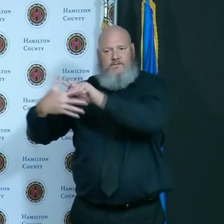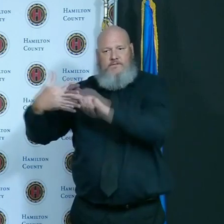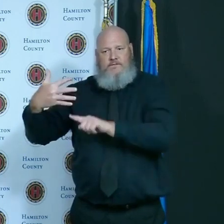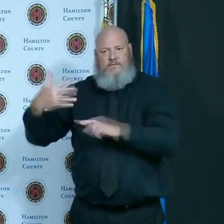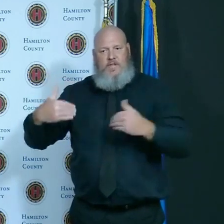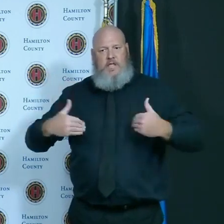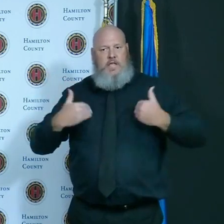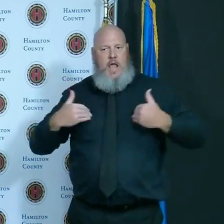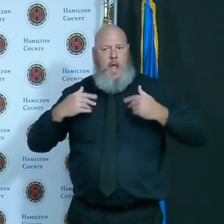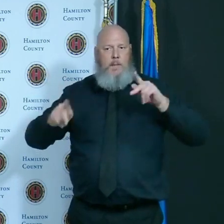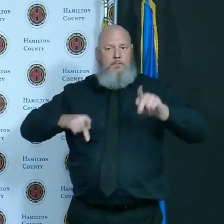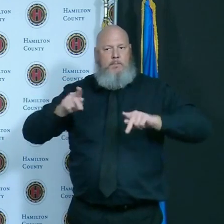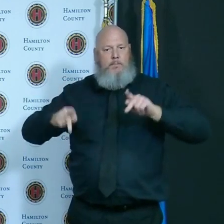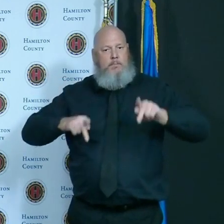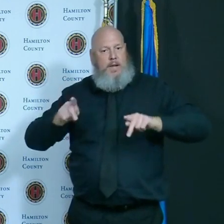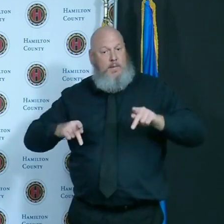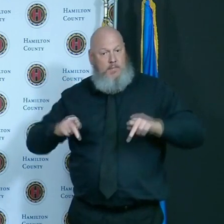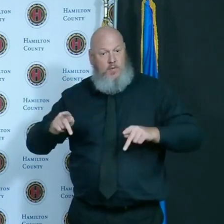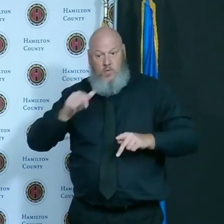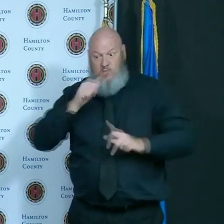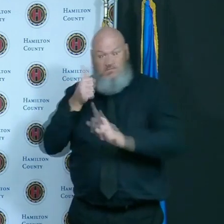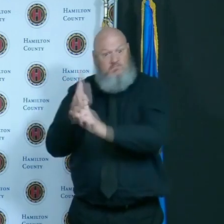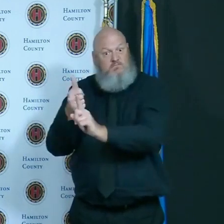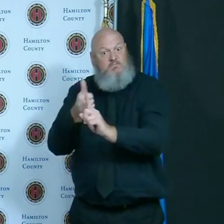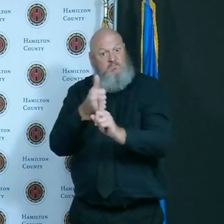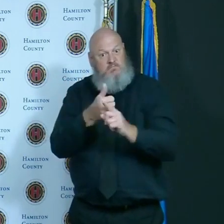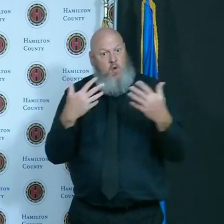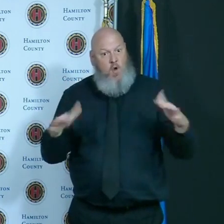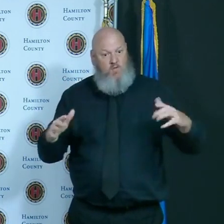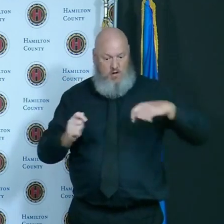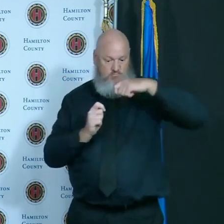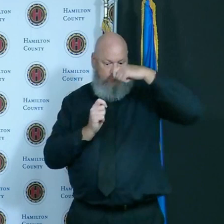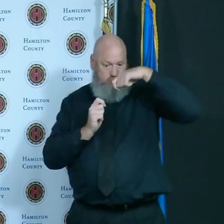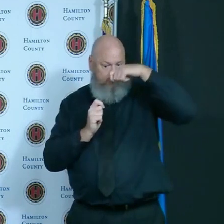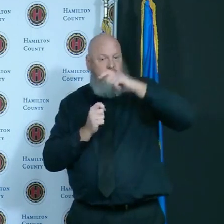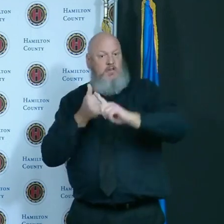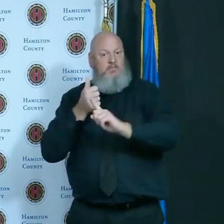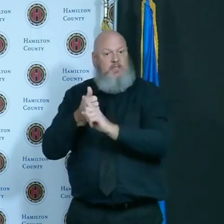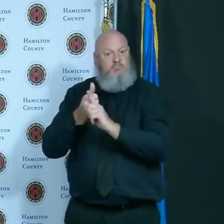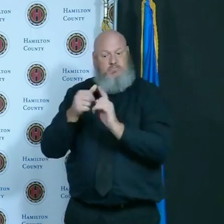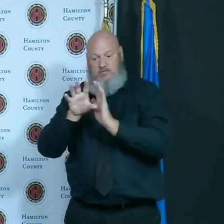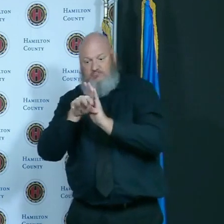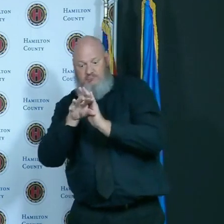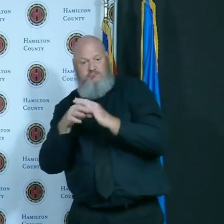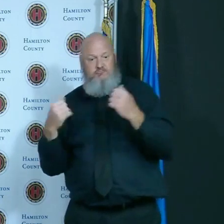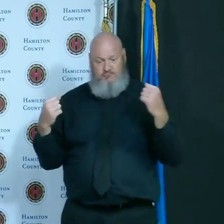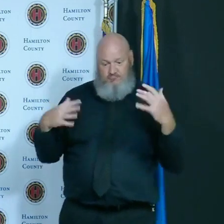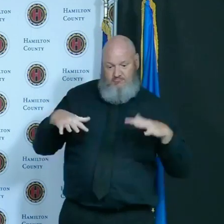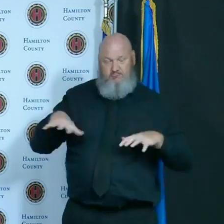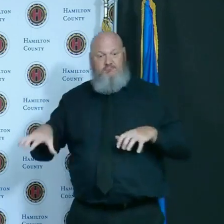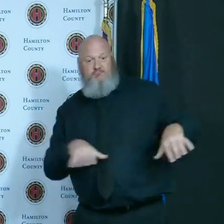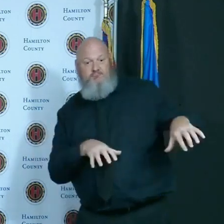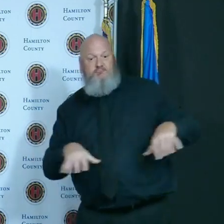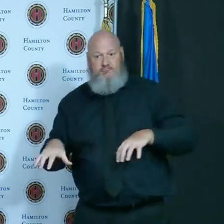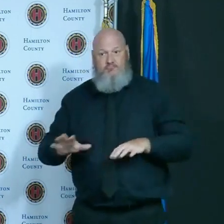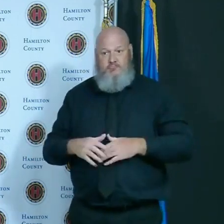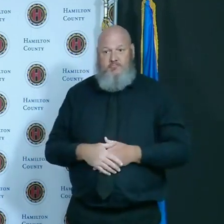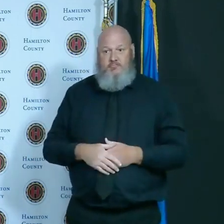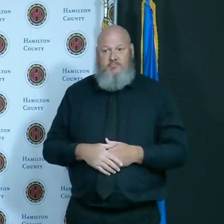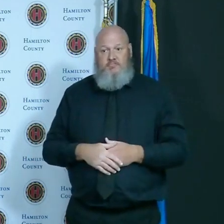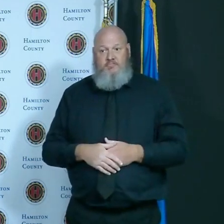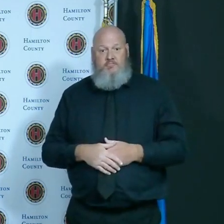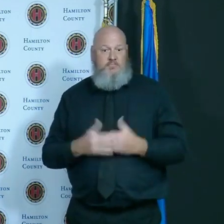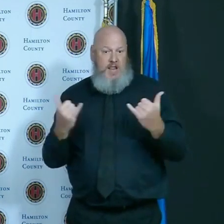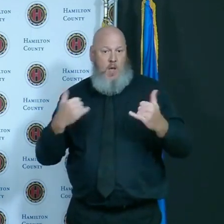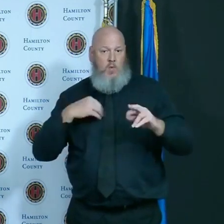So here is an example of what a video looks like. I did